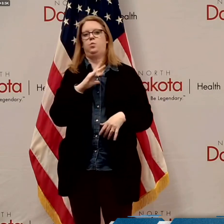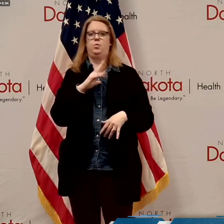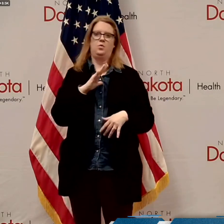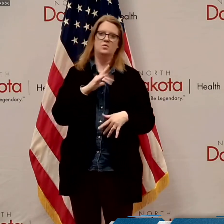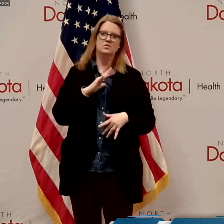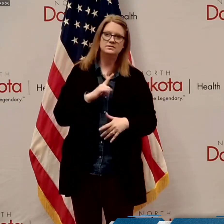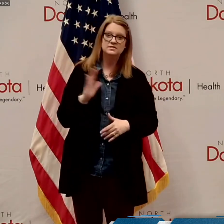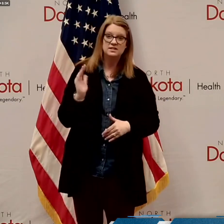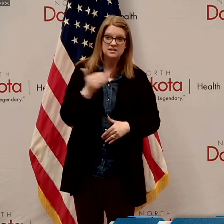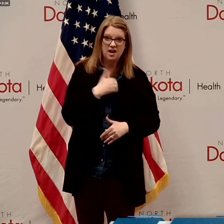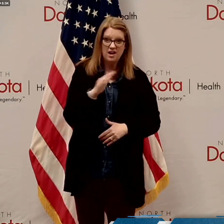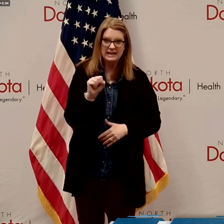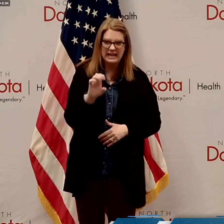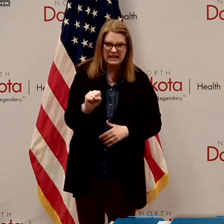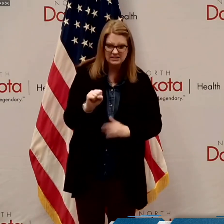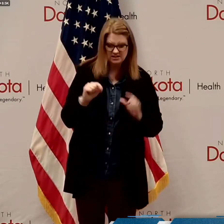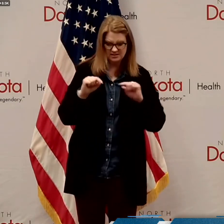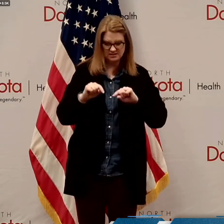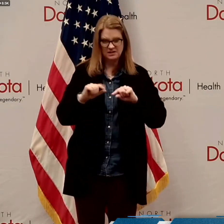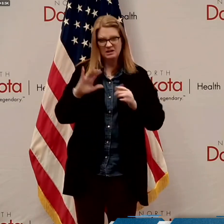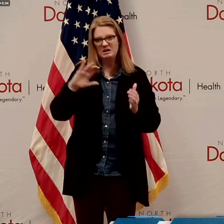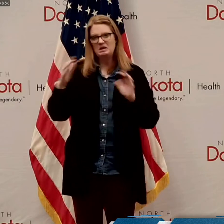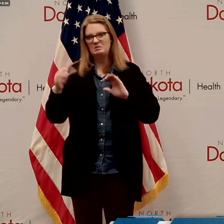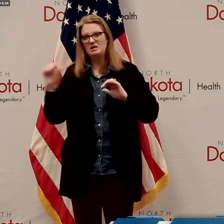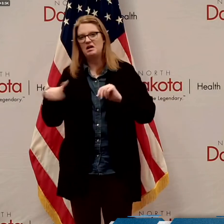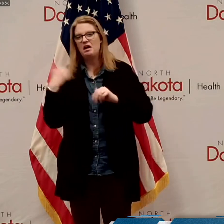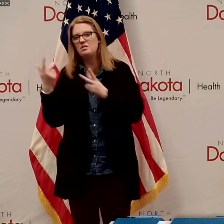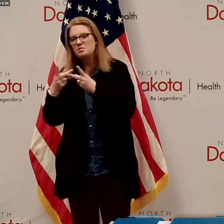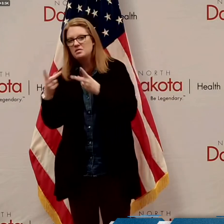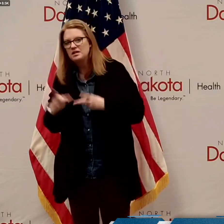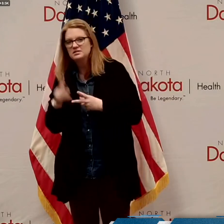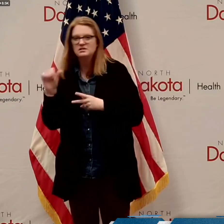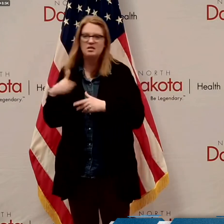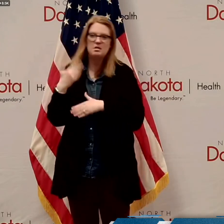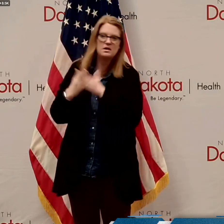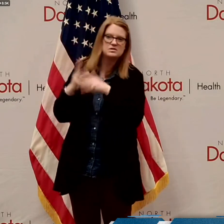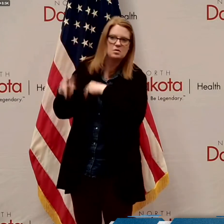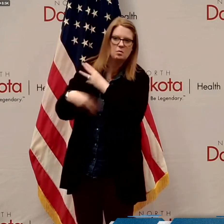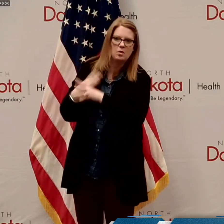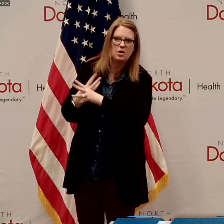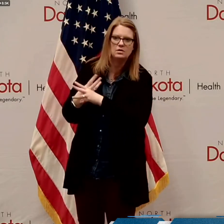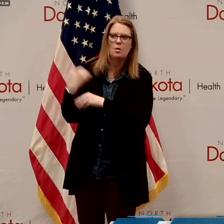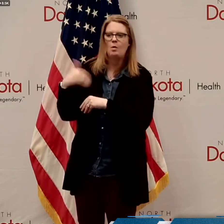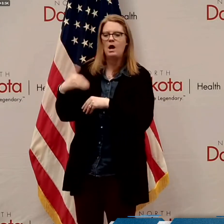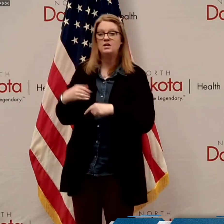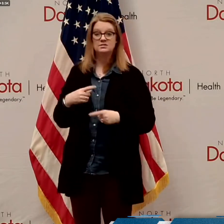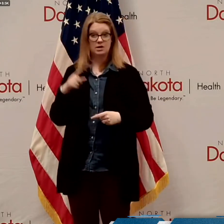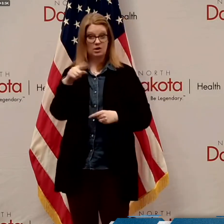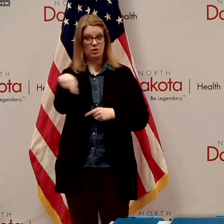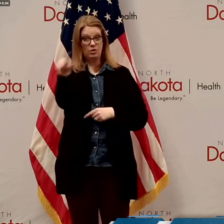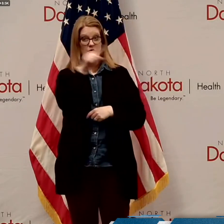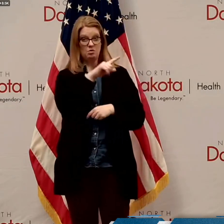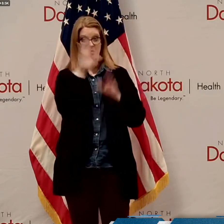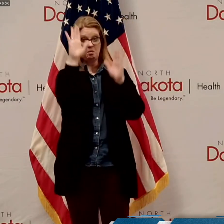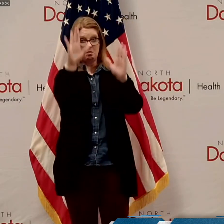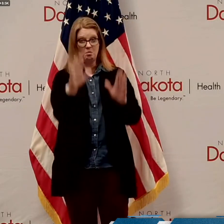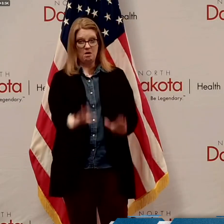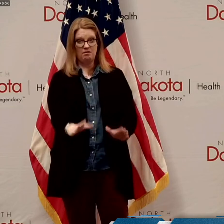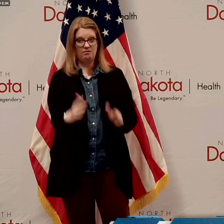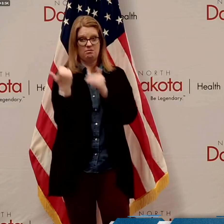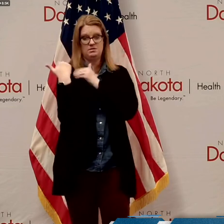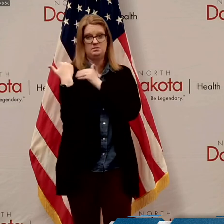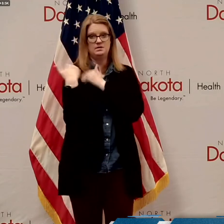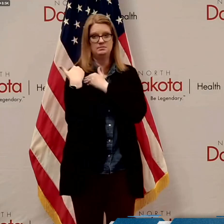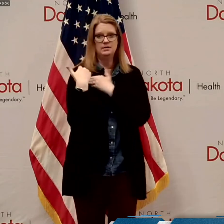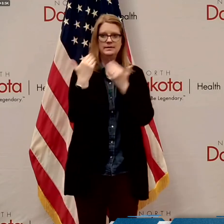relative to rest of country, rest of world, and that's all because of the great individual responsibility that each of you have shown. So thank you for being